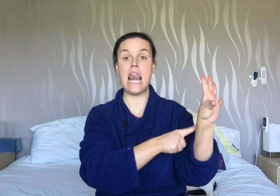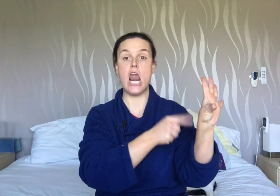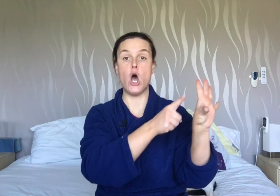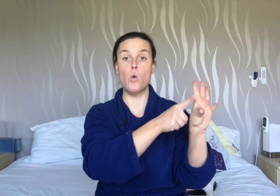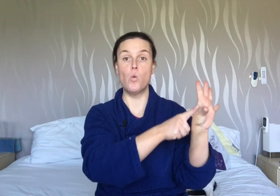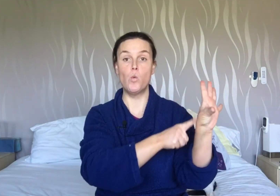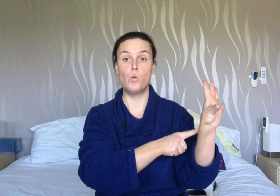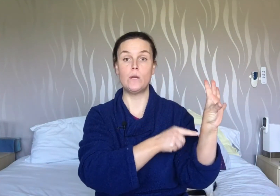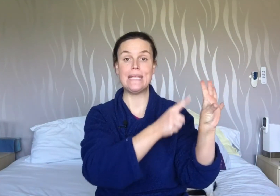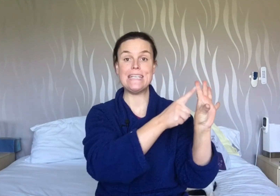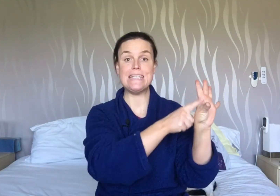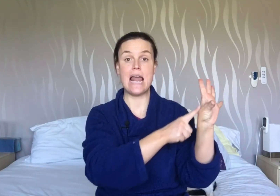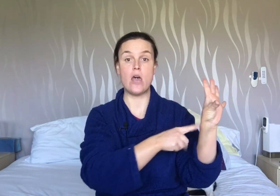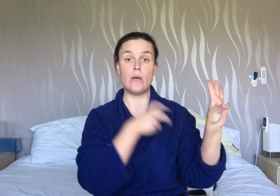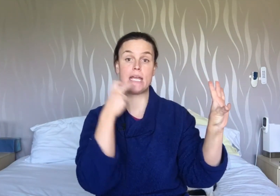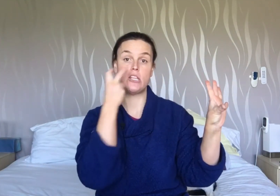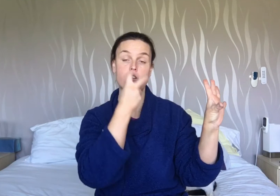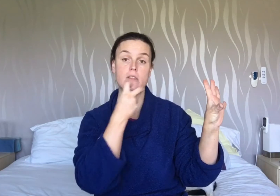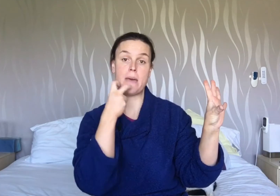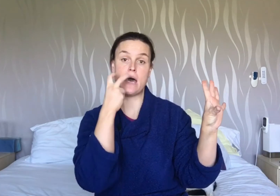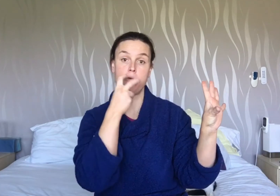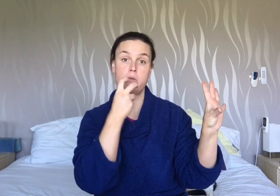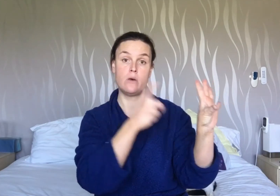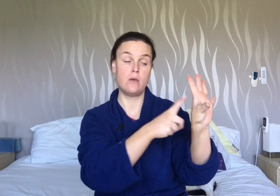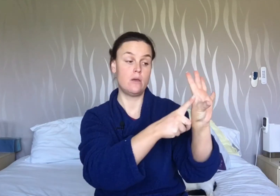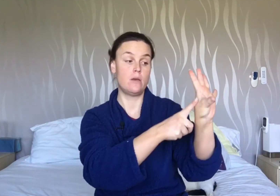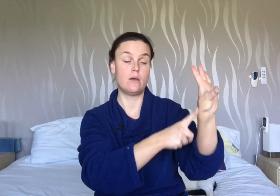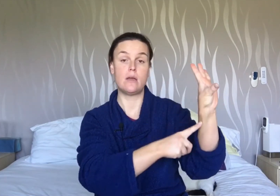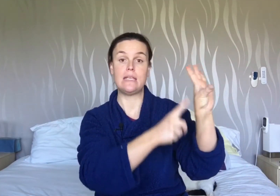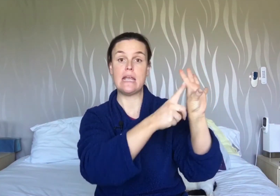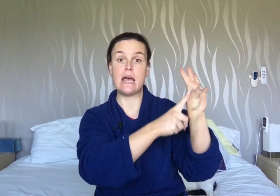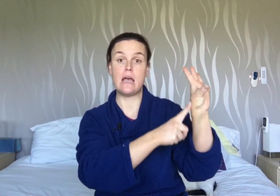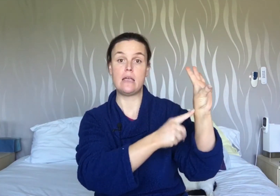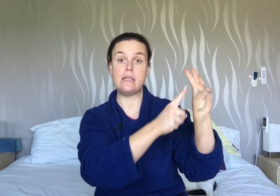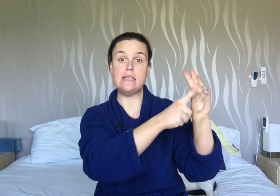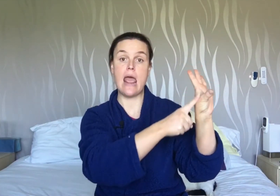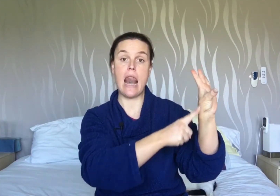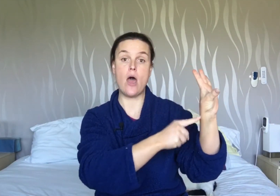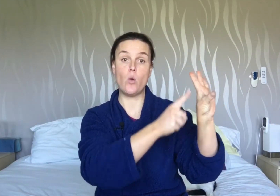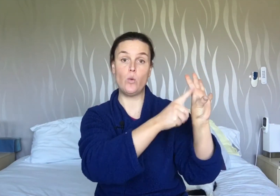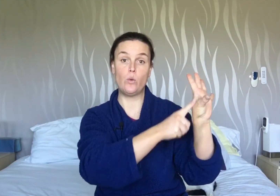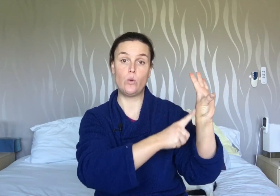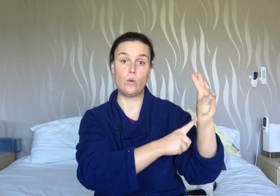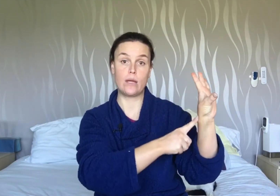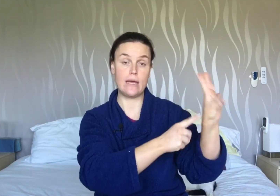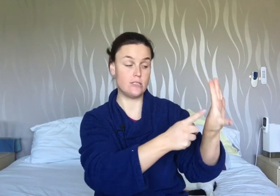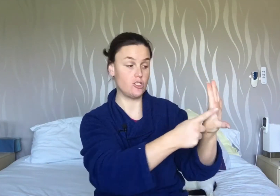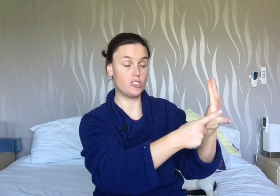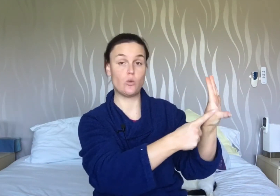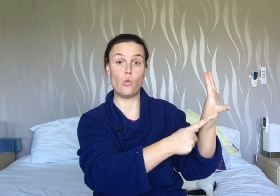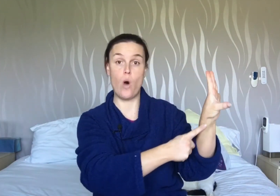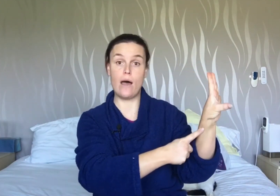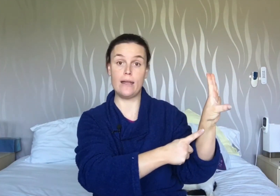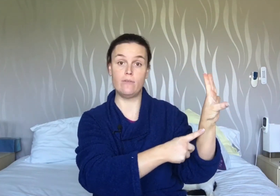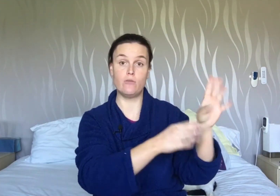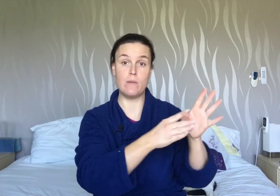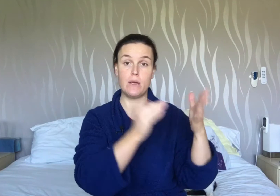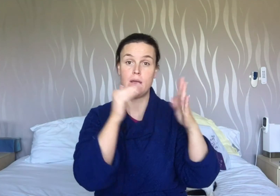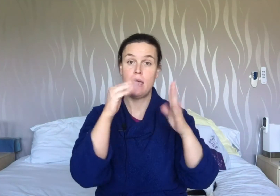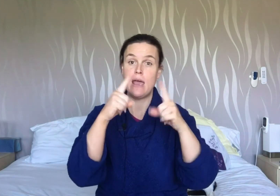Yellow. Again, you got the mouth. Yeah, yellow. Okay, so it's just the Y. If you remember